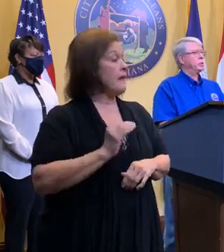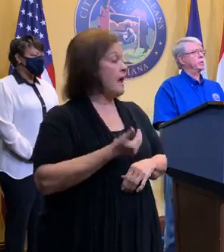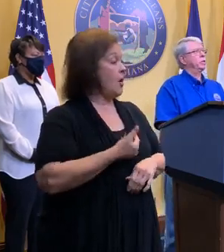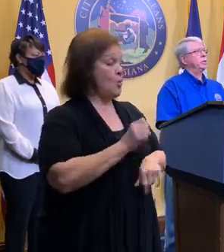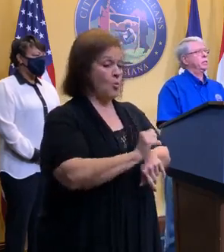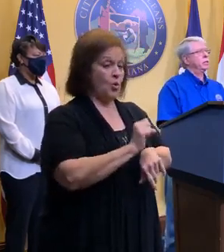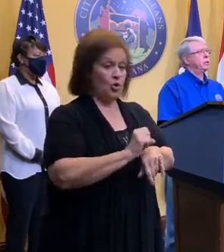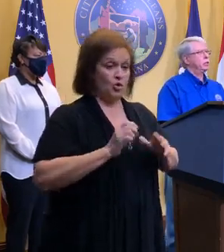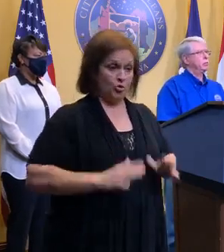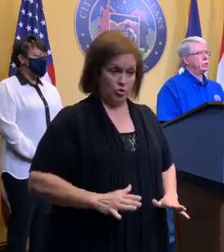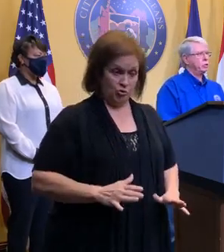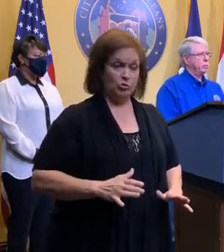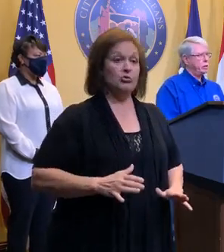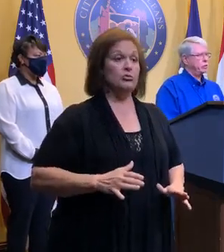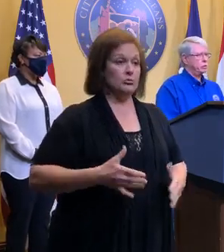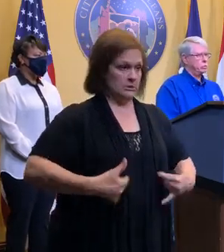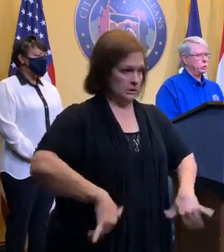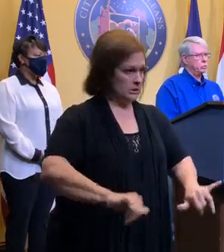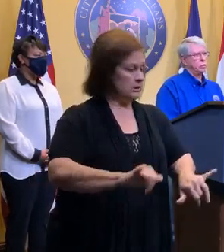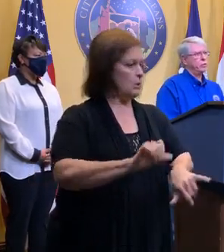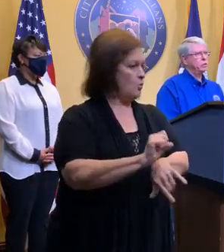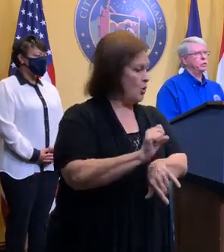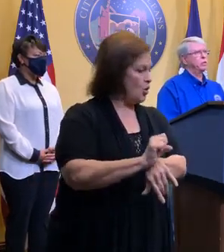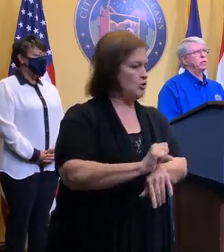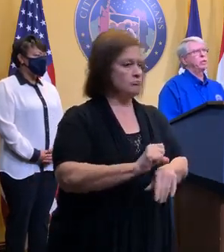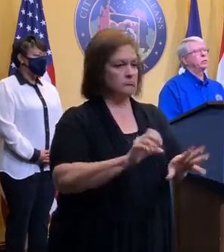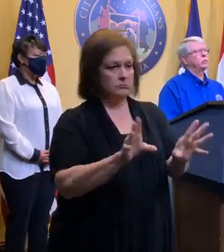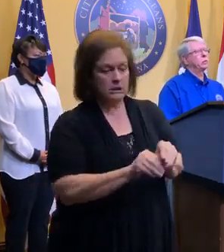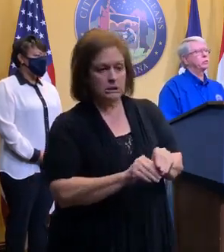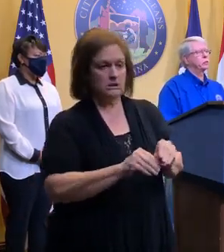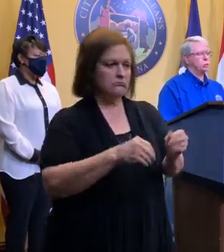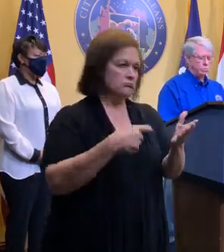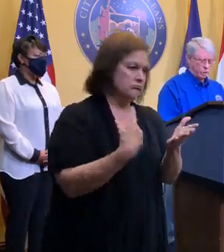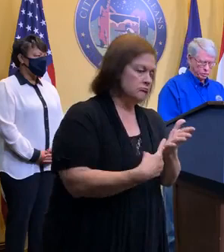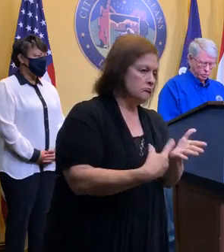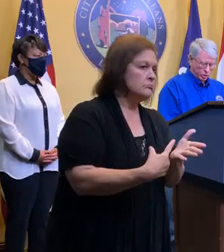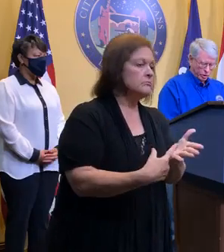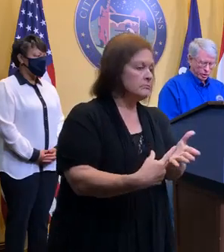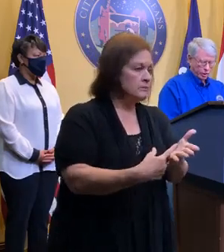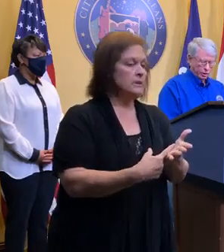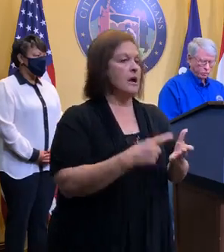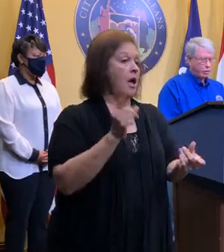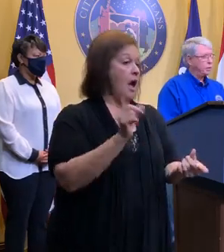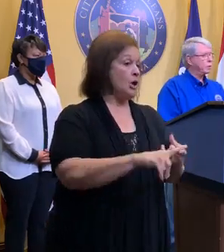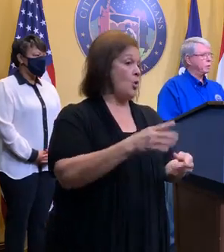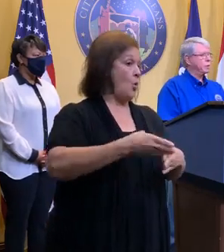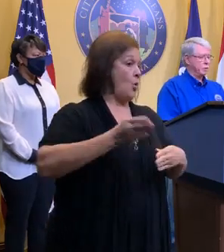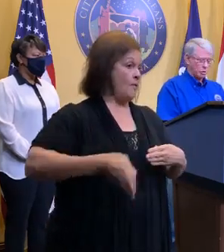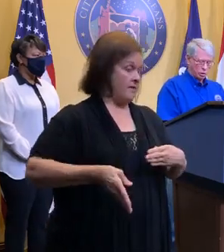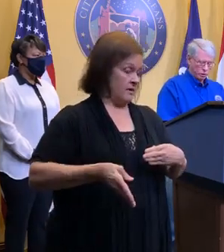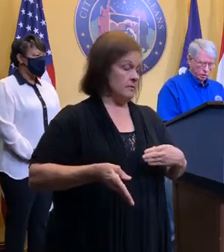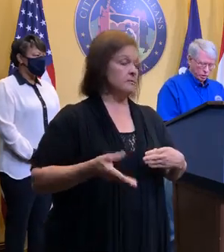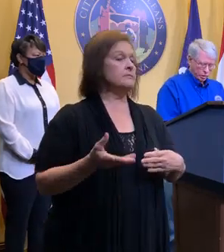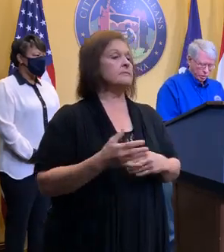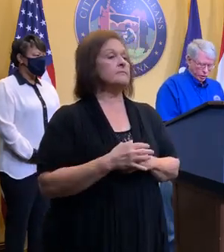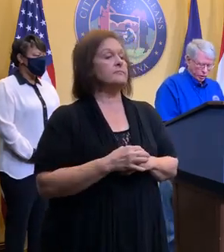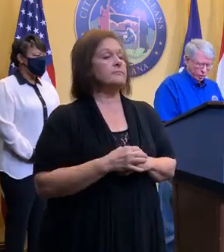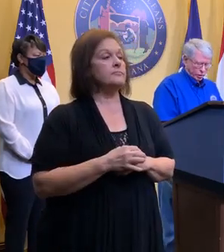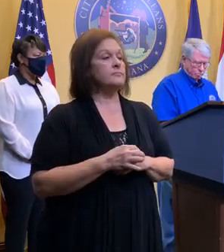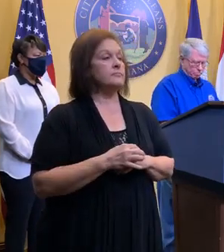we're still conducting daily emergency meetings, and we will continue to do that until the storm passes and the threat is